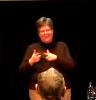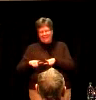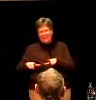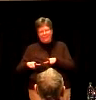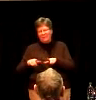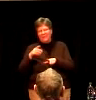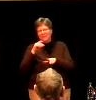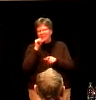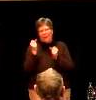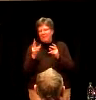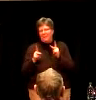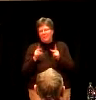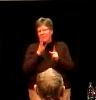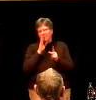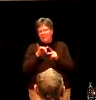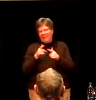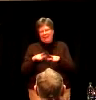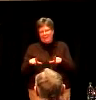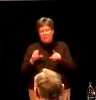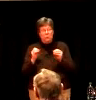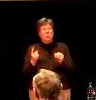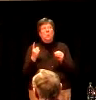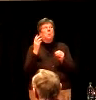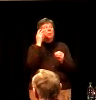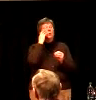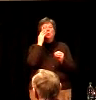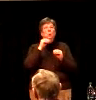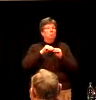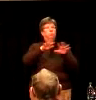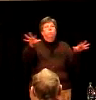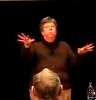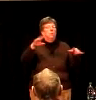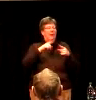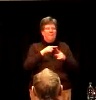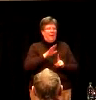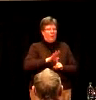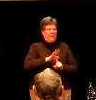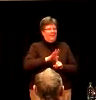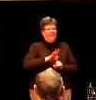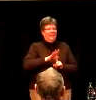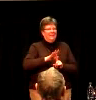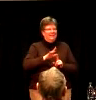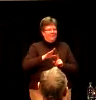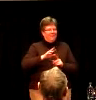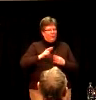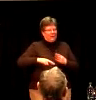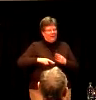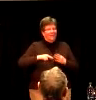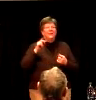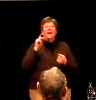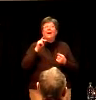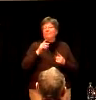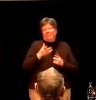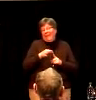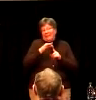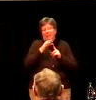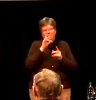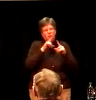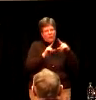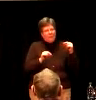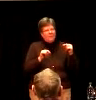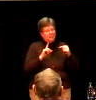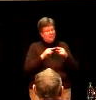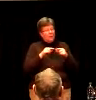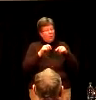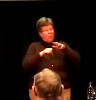And so nobody really knew about his observations, except the Japanese. And so when the bombing